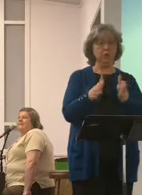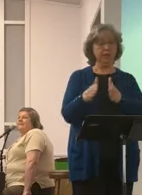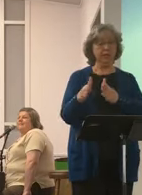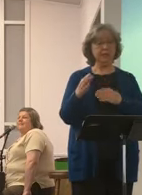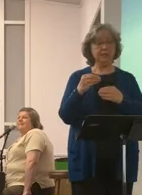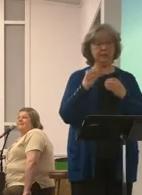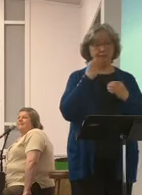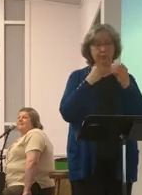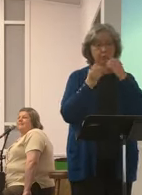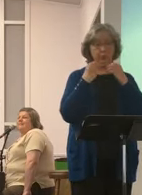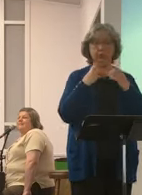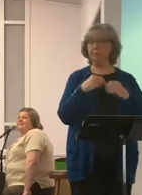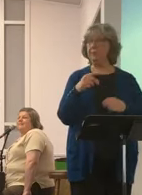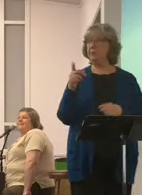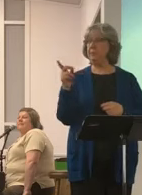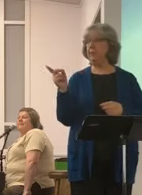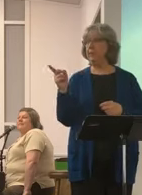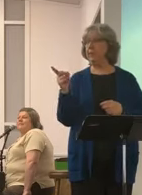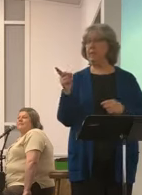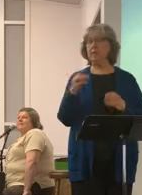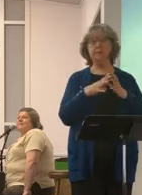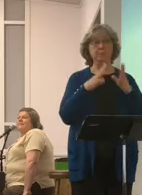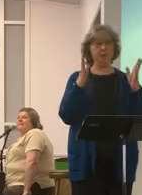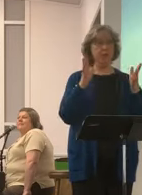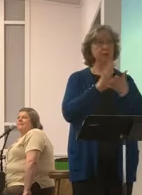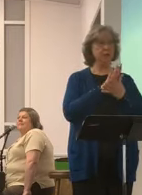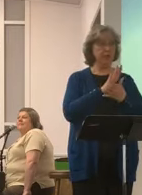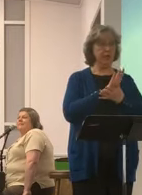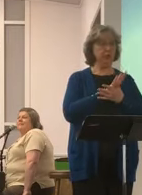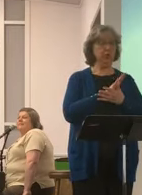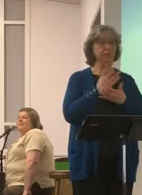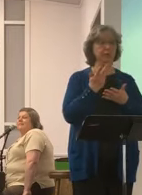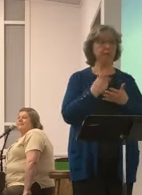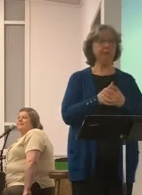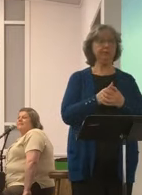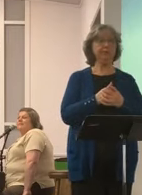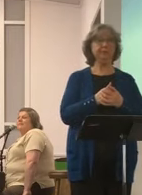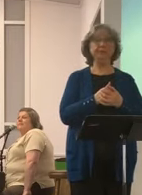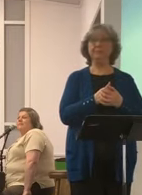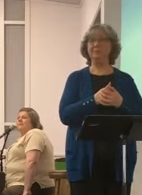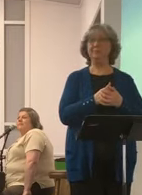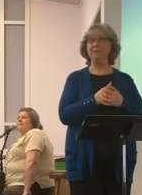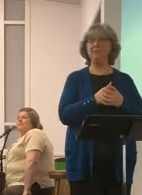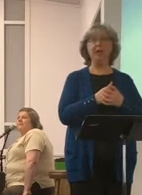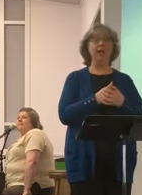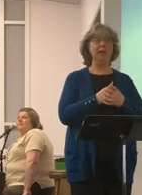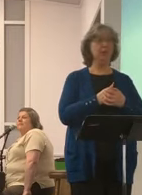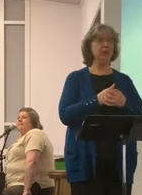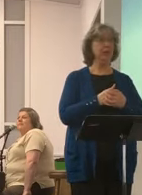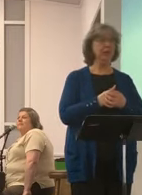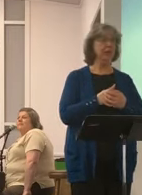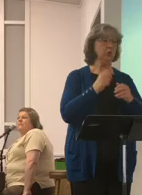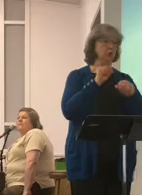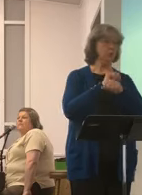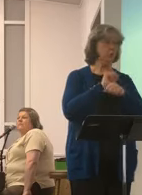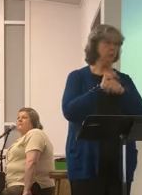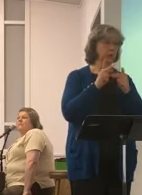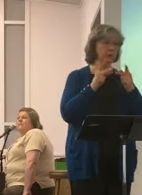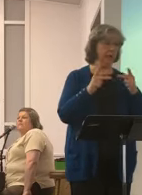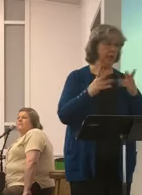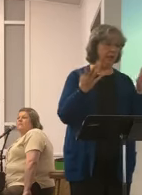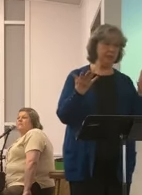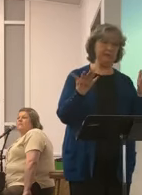bags. There's a big flyer if you need one for, I don't know, where you want to put it, on your front door or at your workplace or whatever.